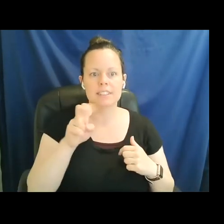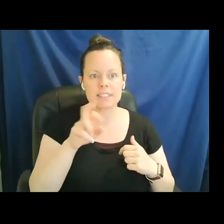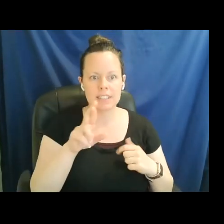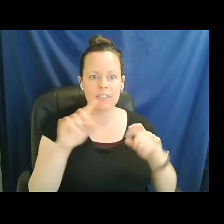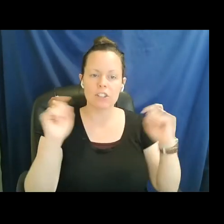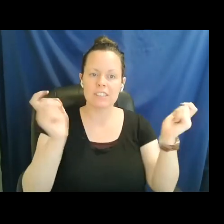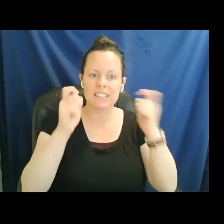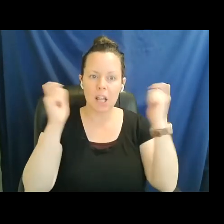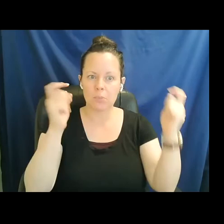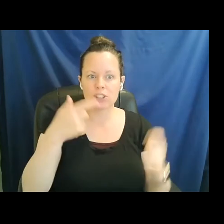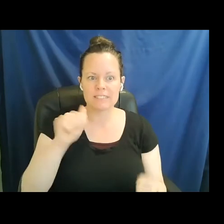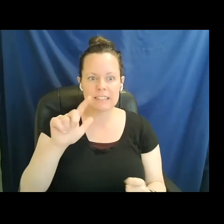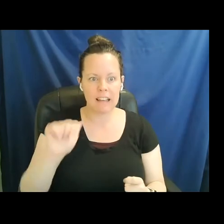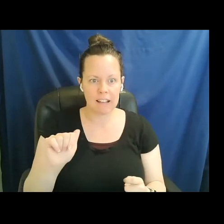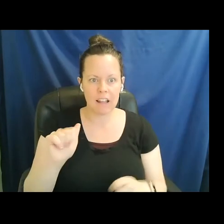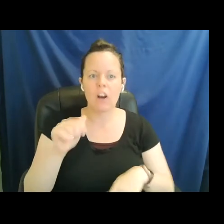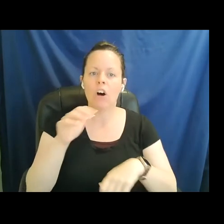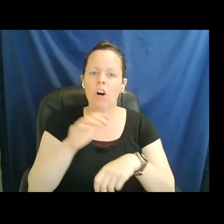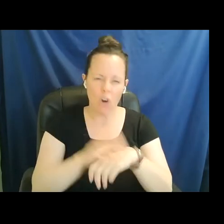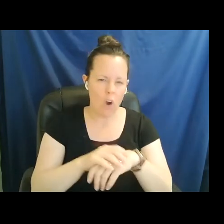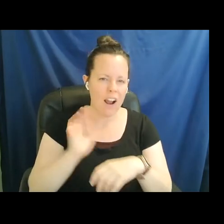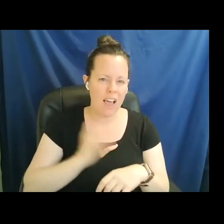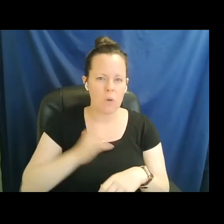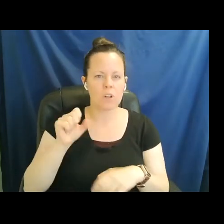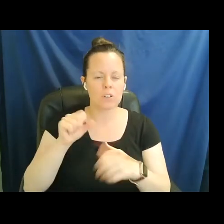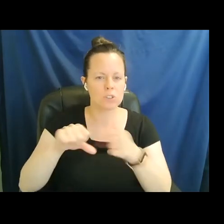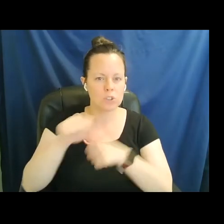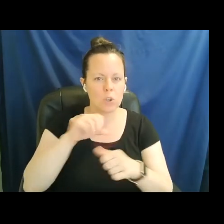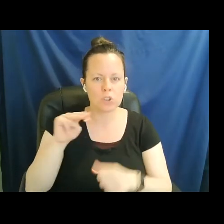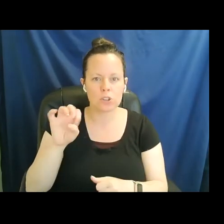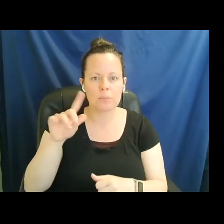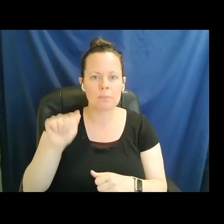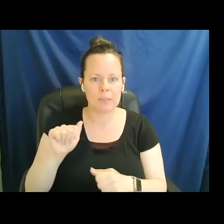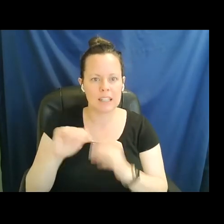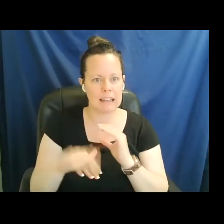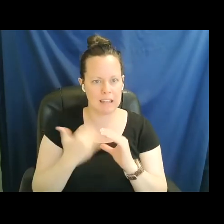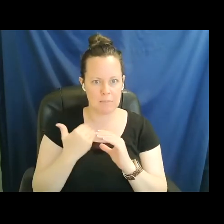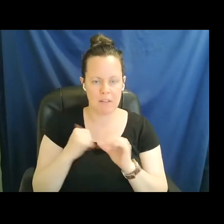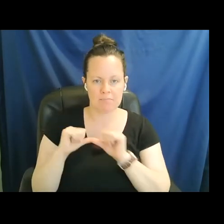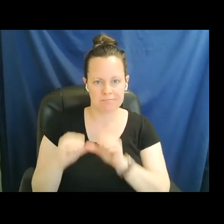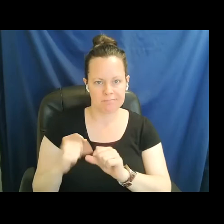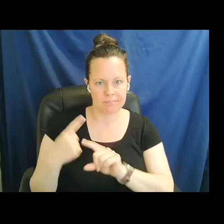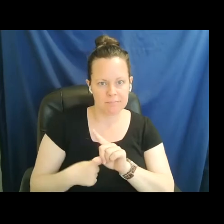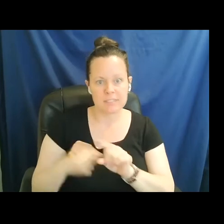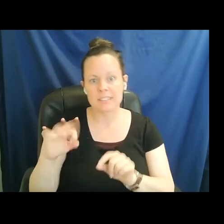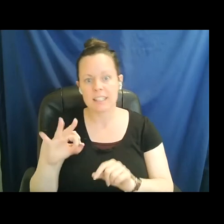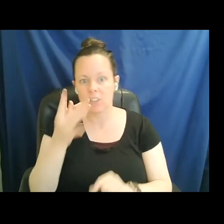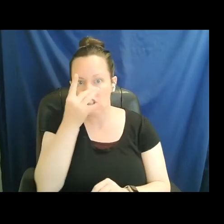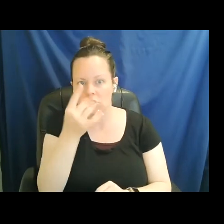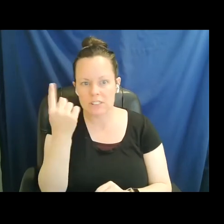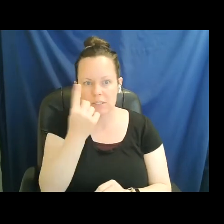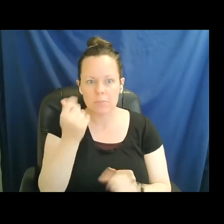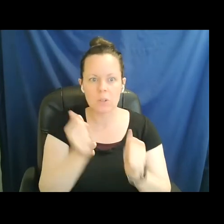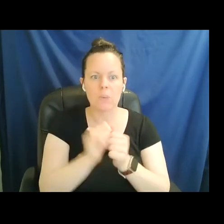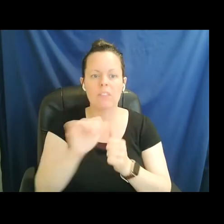it's just on our social media and through email all month long. So if you're interested in anything there, please follow us